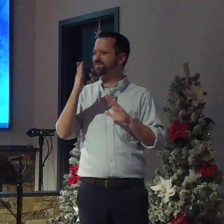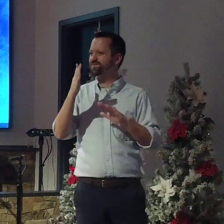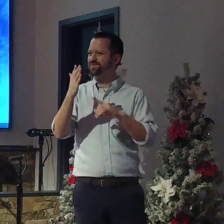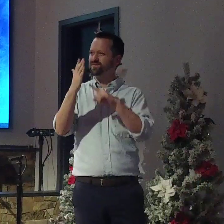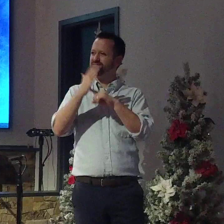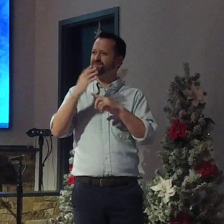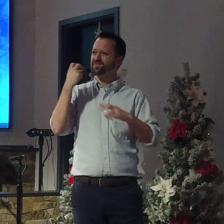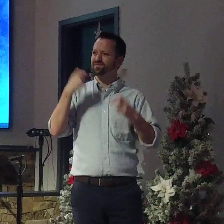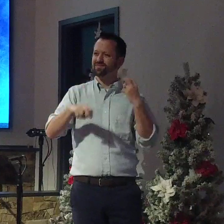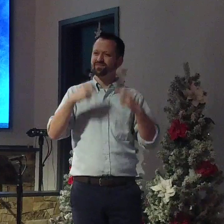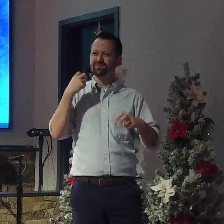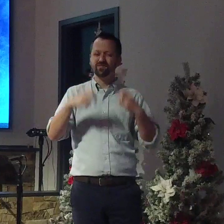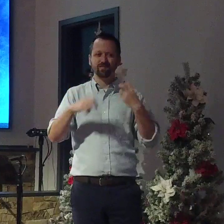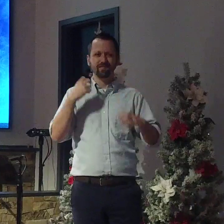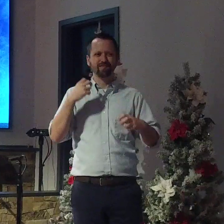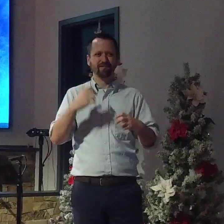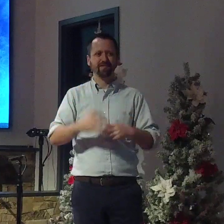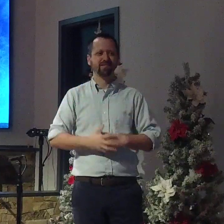in the mirror?